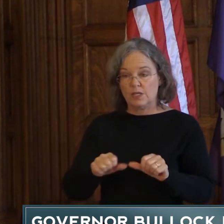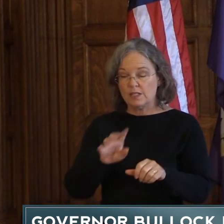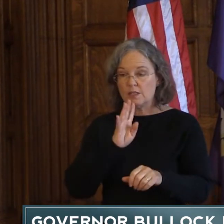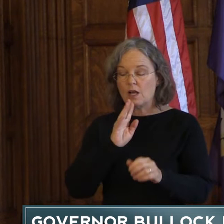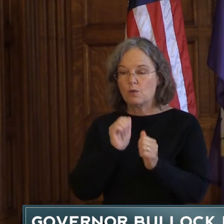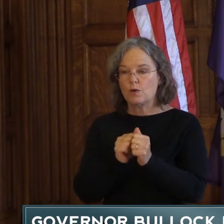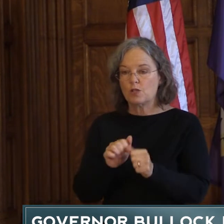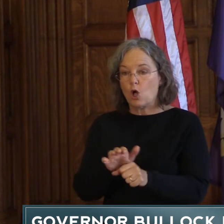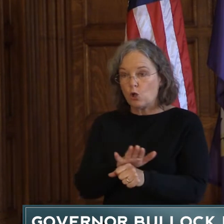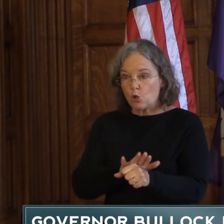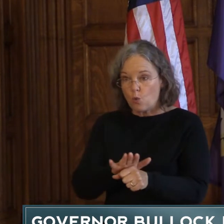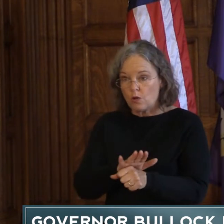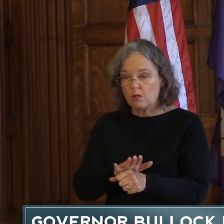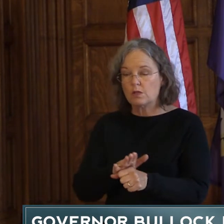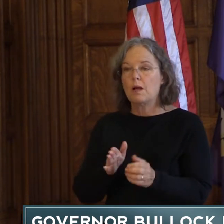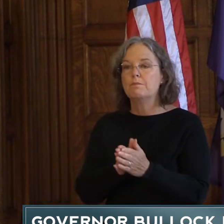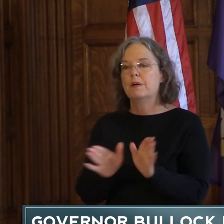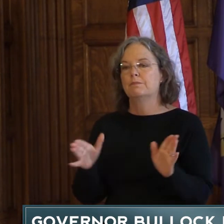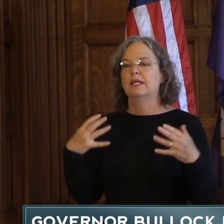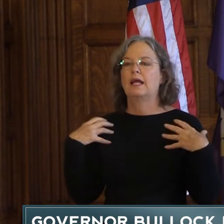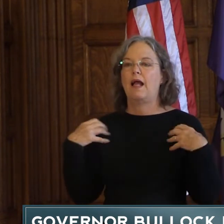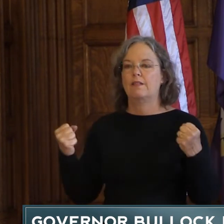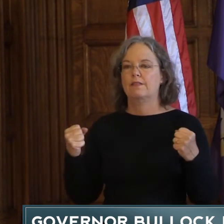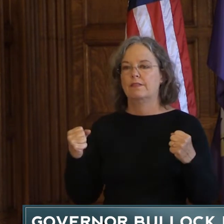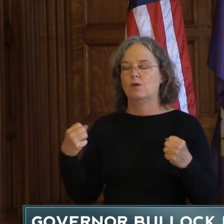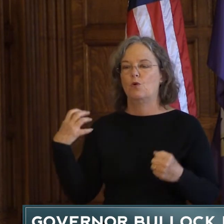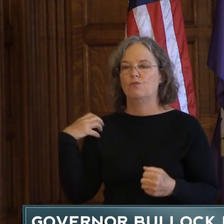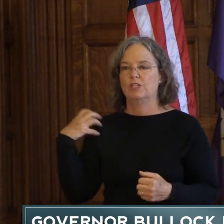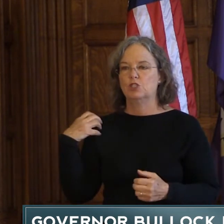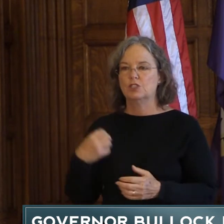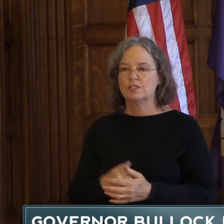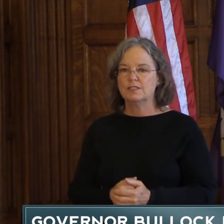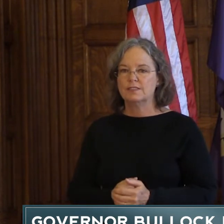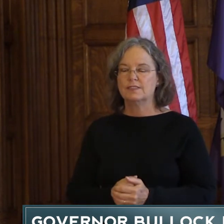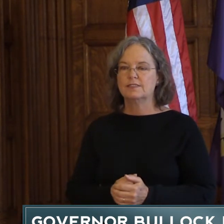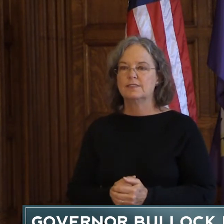public health officials. And there are some